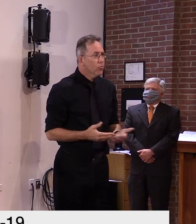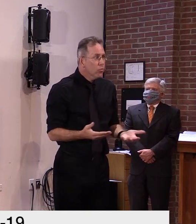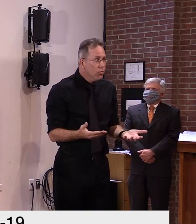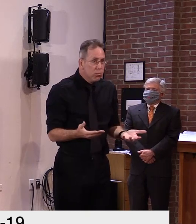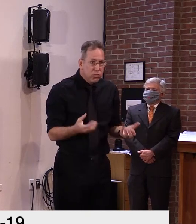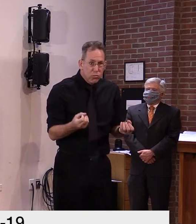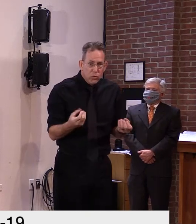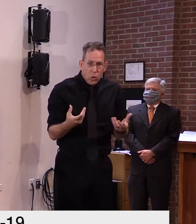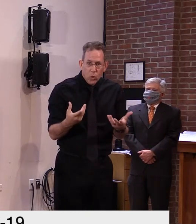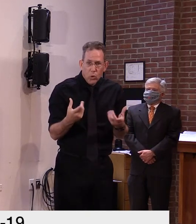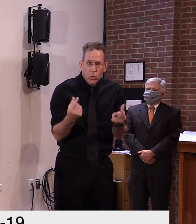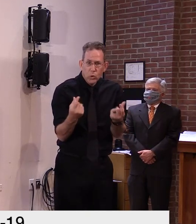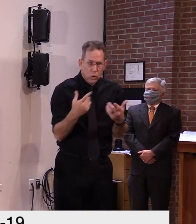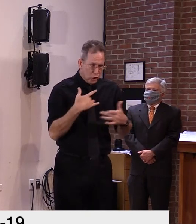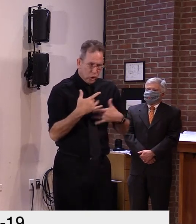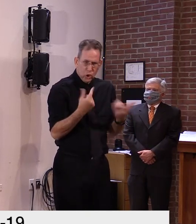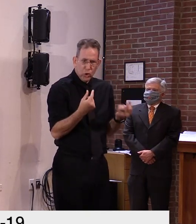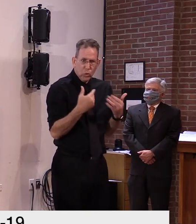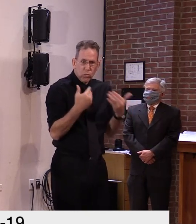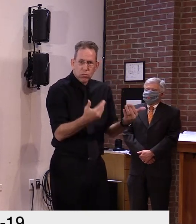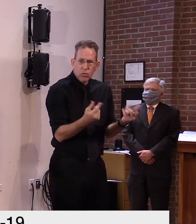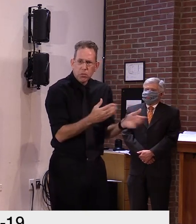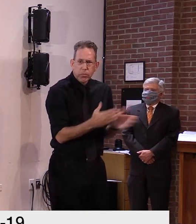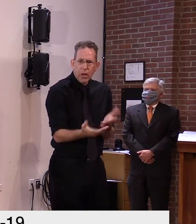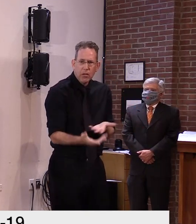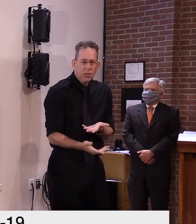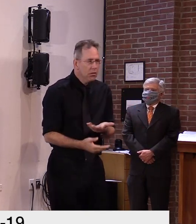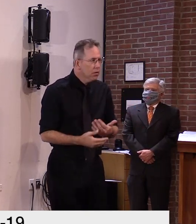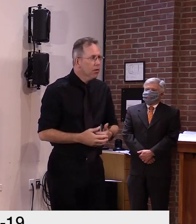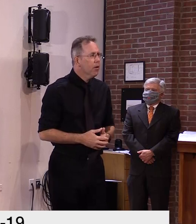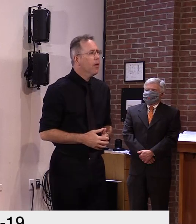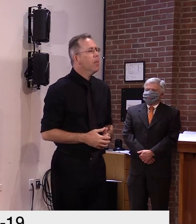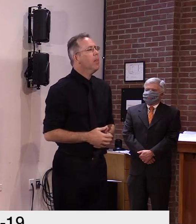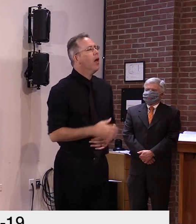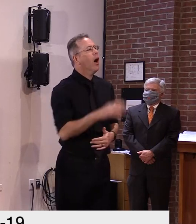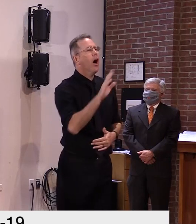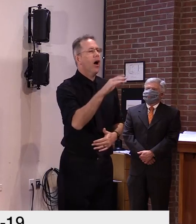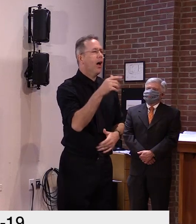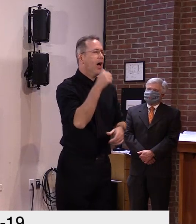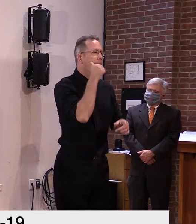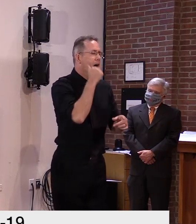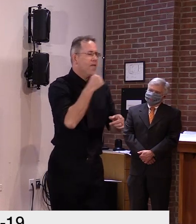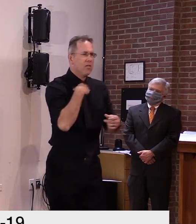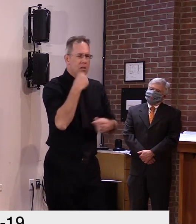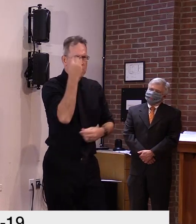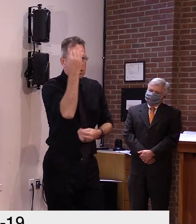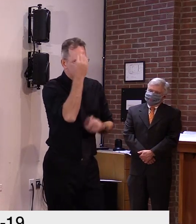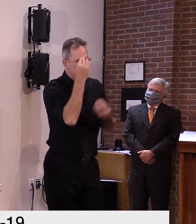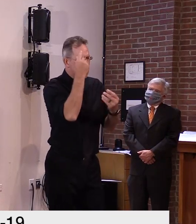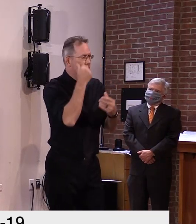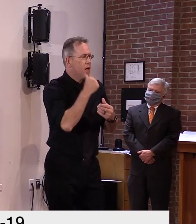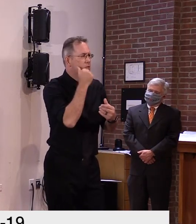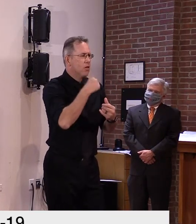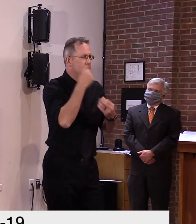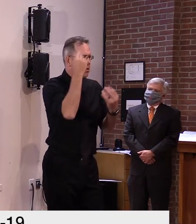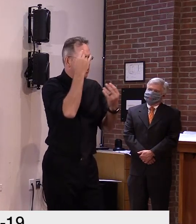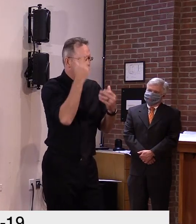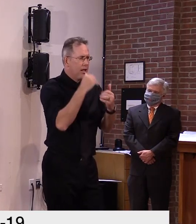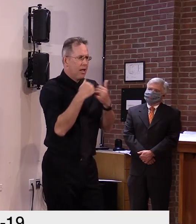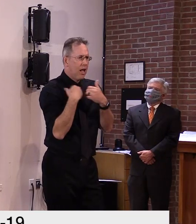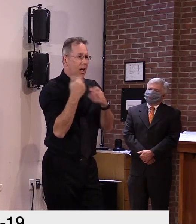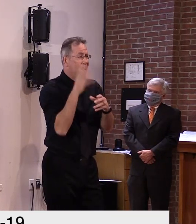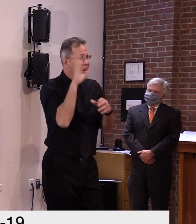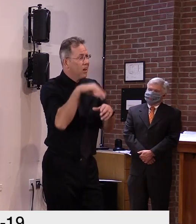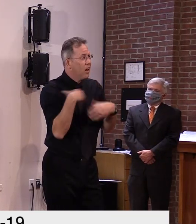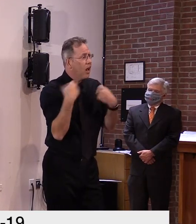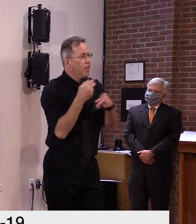every day media campaign out of? Yeah. Every day we are concerned about the affordability of healthcare and the affordability of Vermont, and we